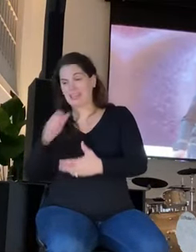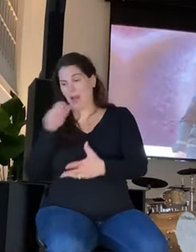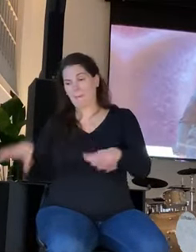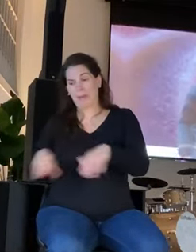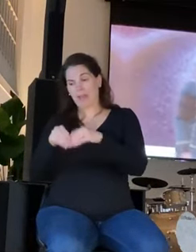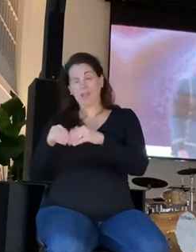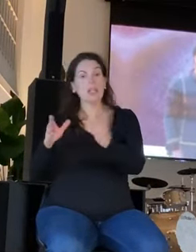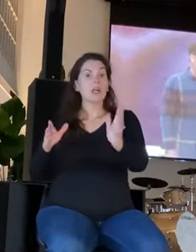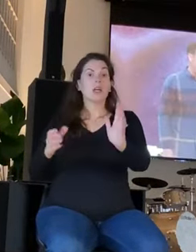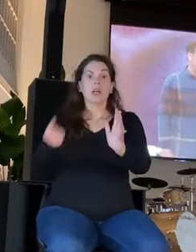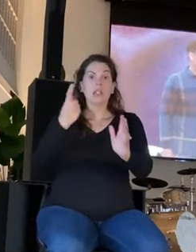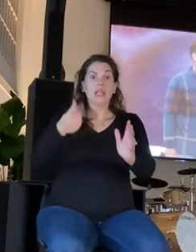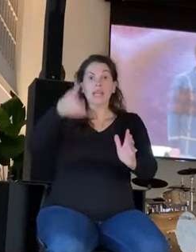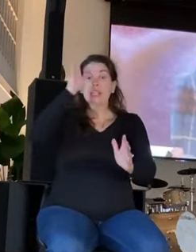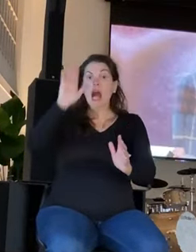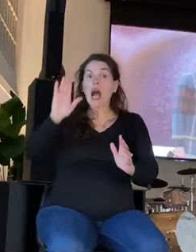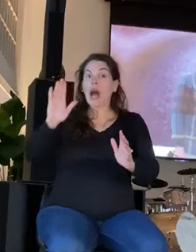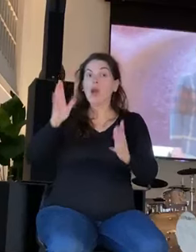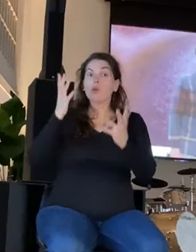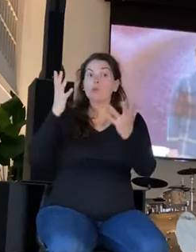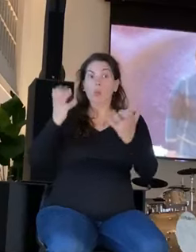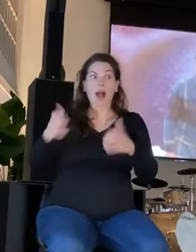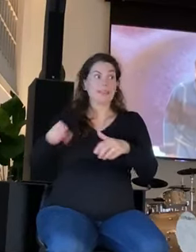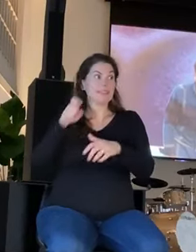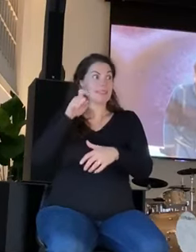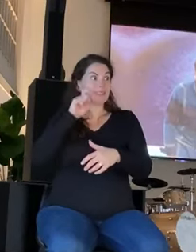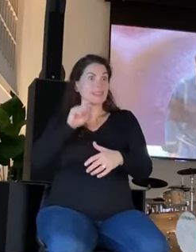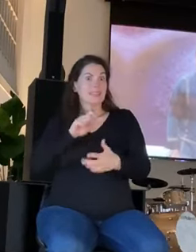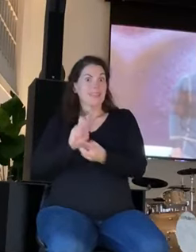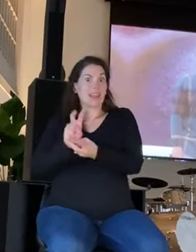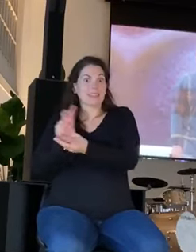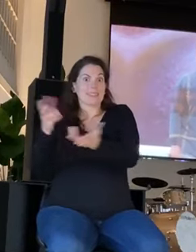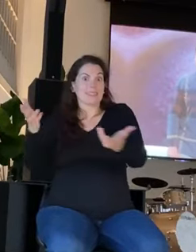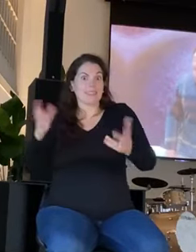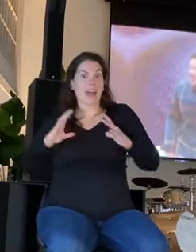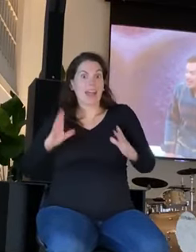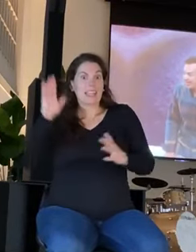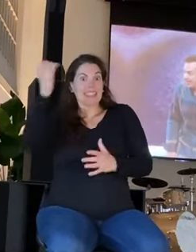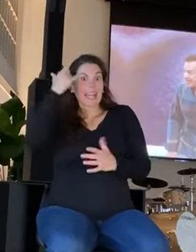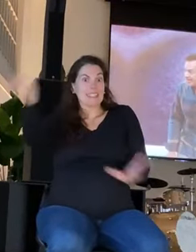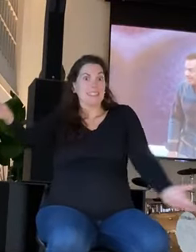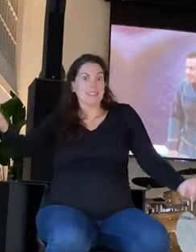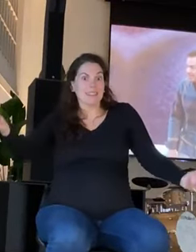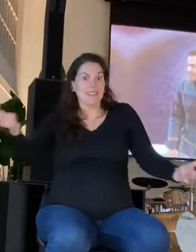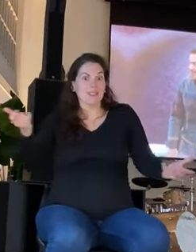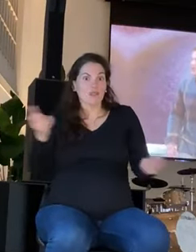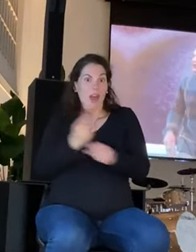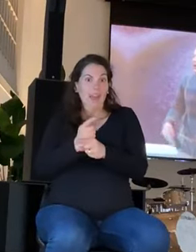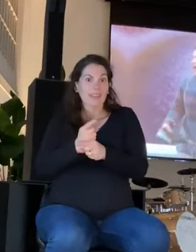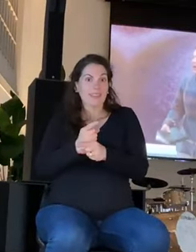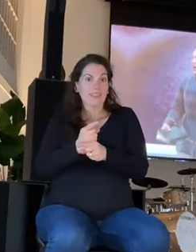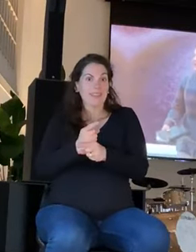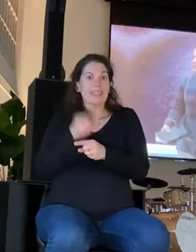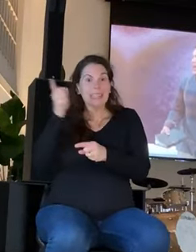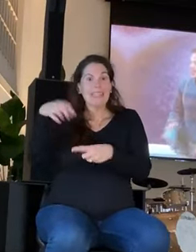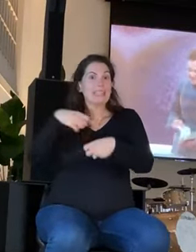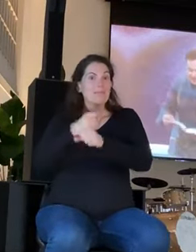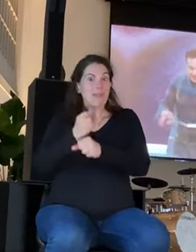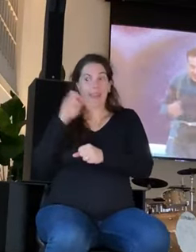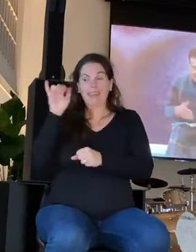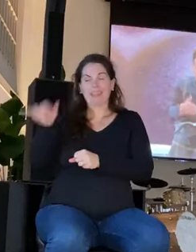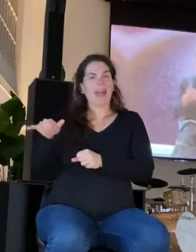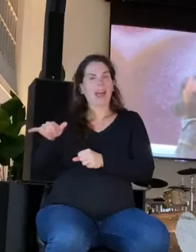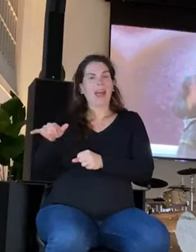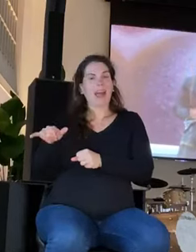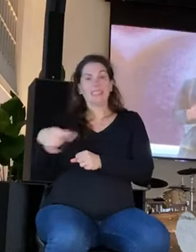not anti-sex. Woo! He created it. It's his idea, right? He's the creator of sex.